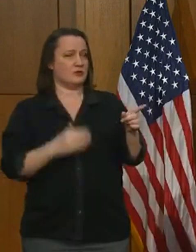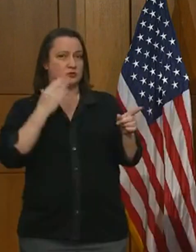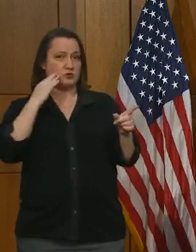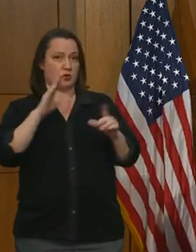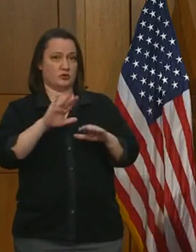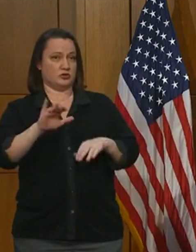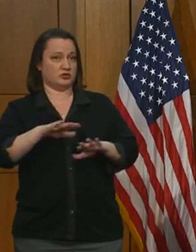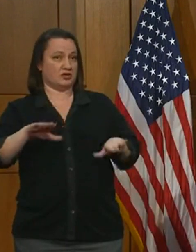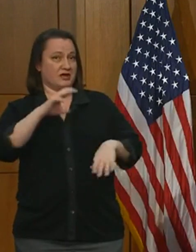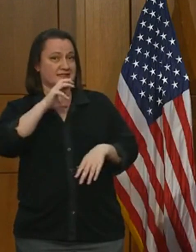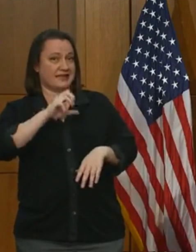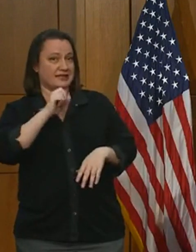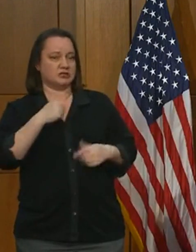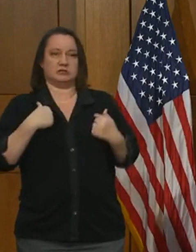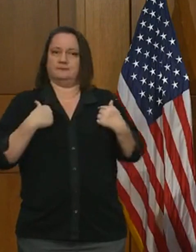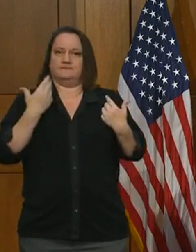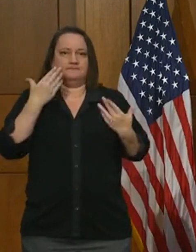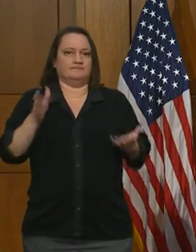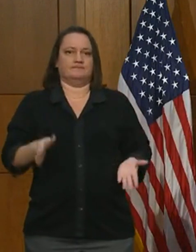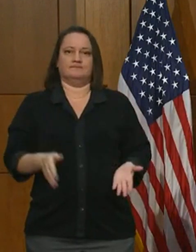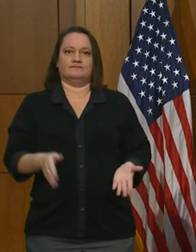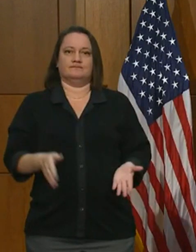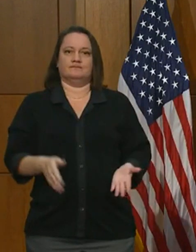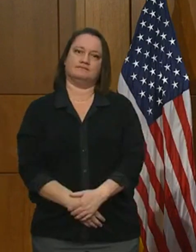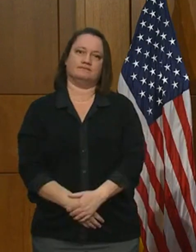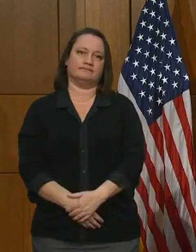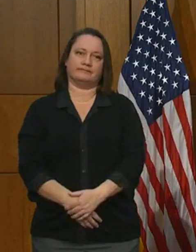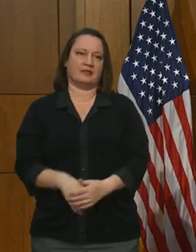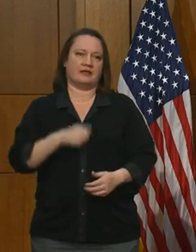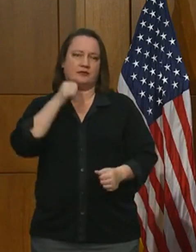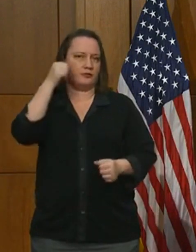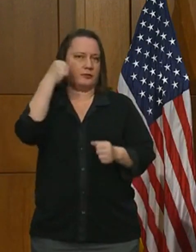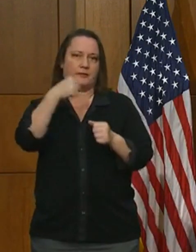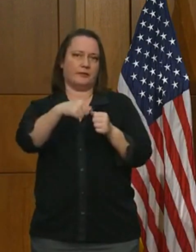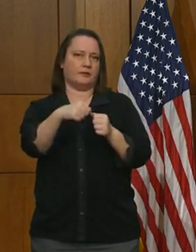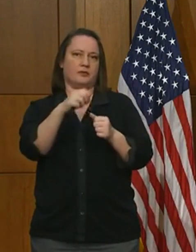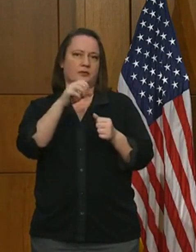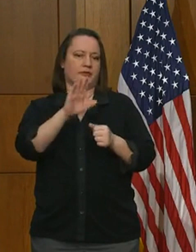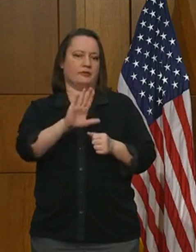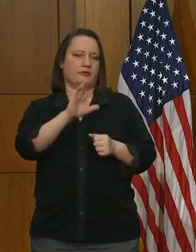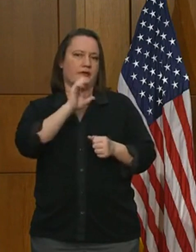an age of the child? I personally don't recall the age of the child.